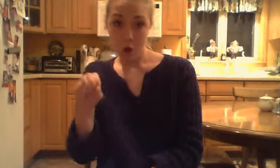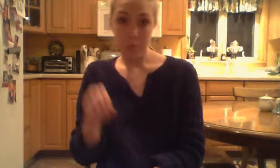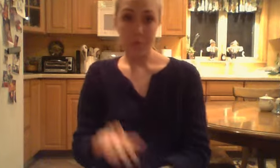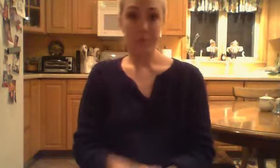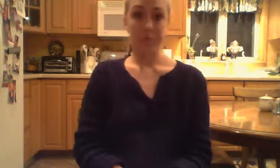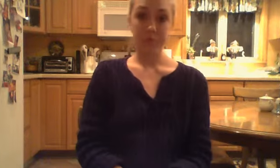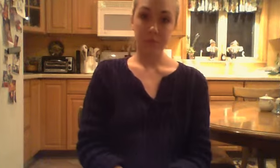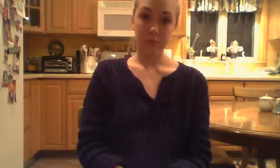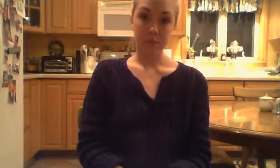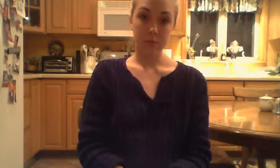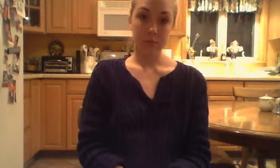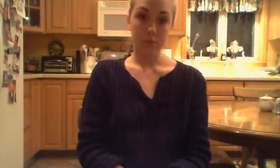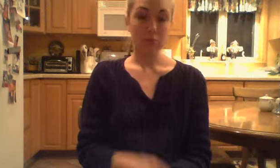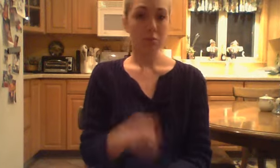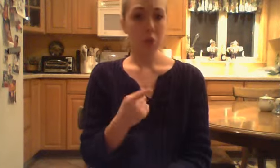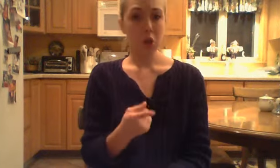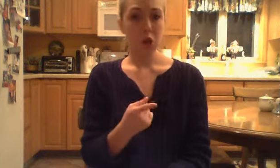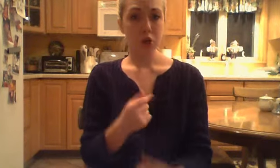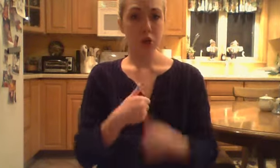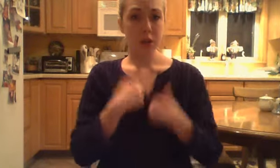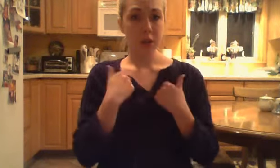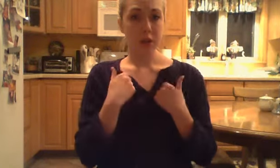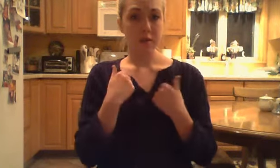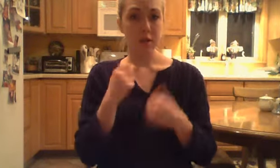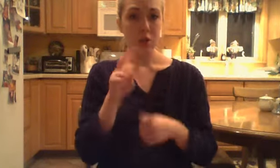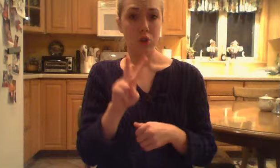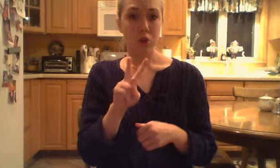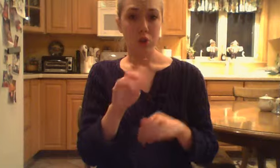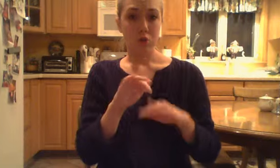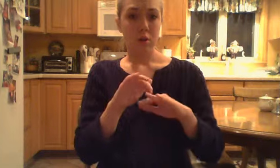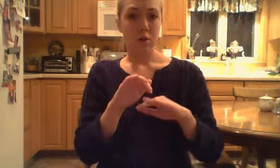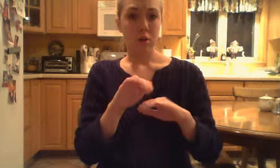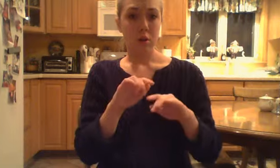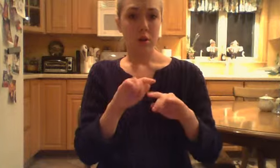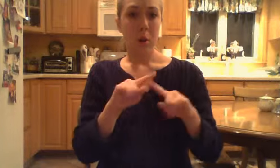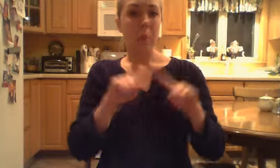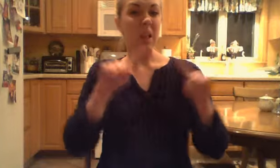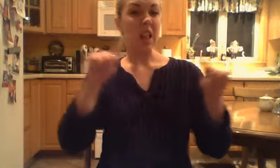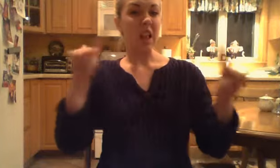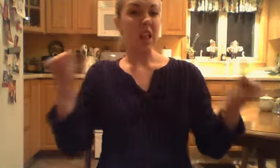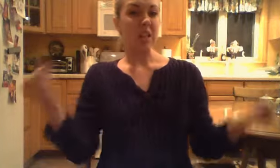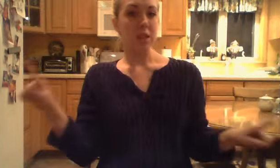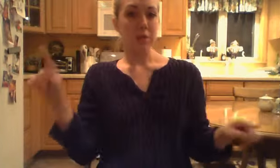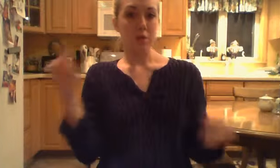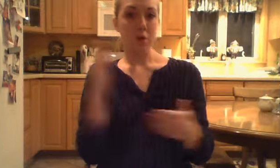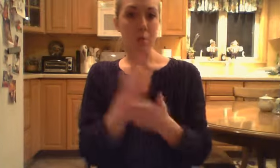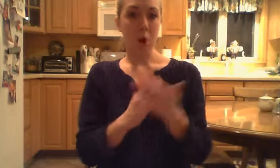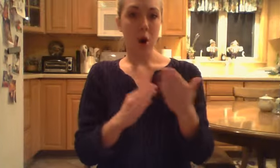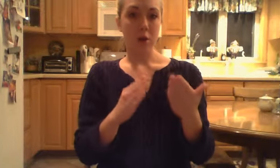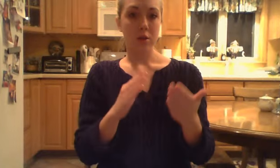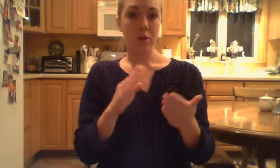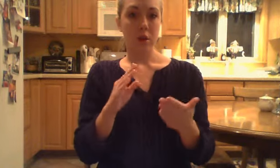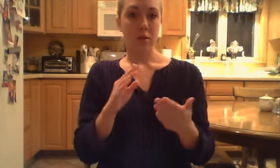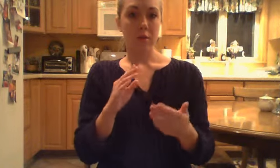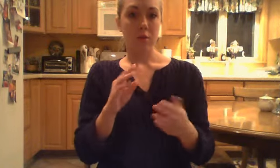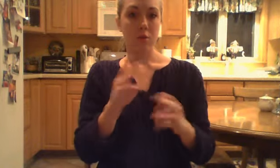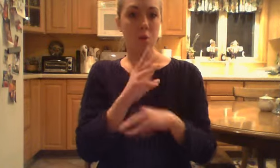And she lived in two completely different parts of the world. Or not in the world, different parts of the United States.